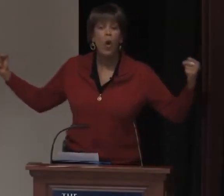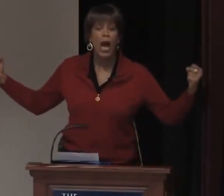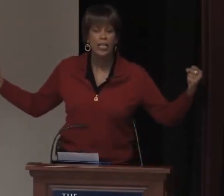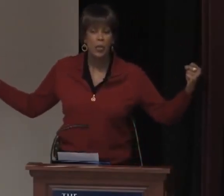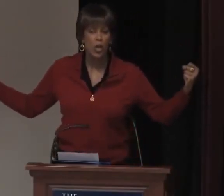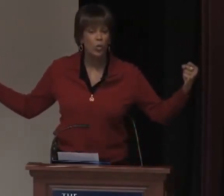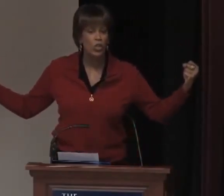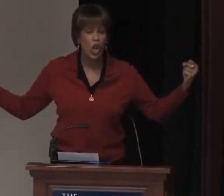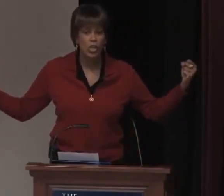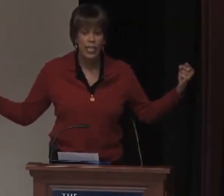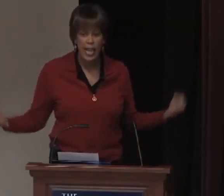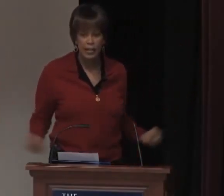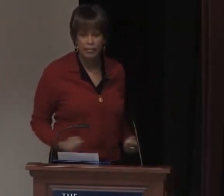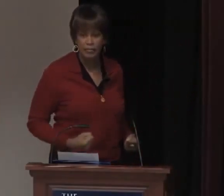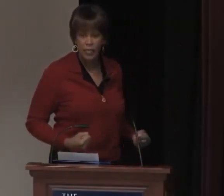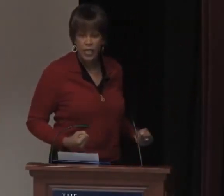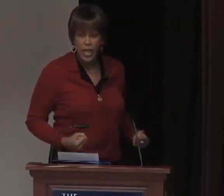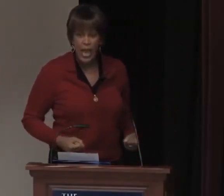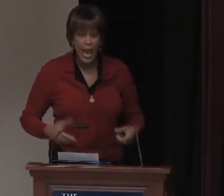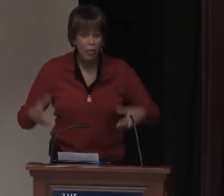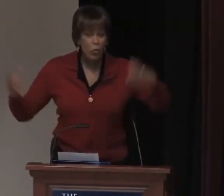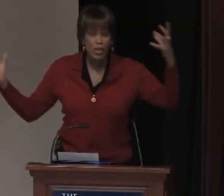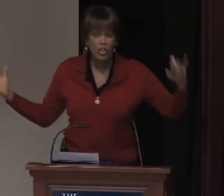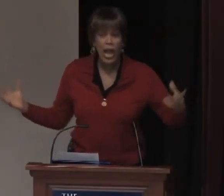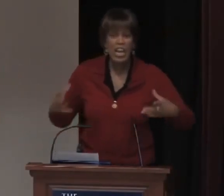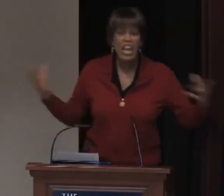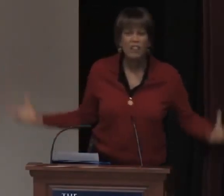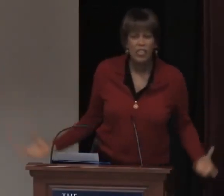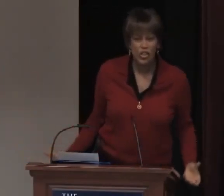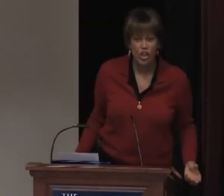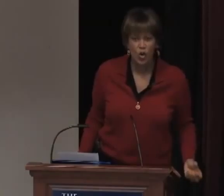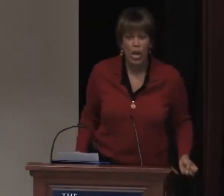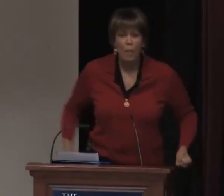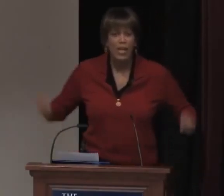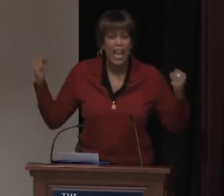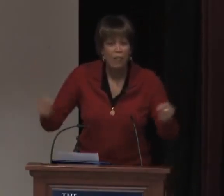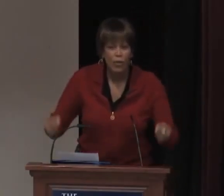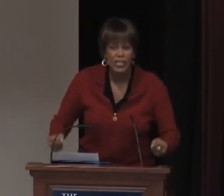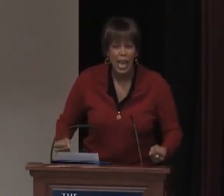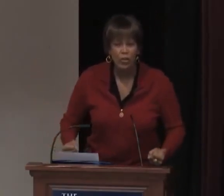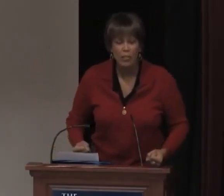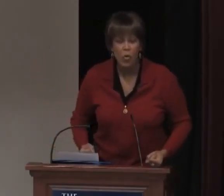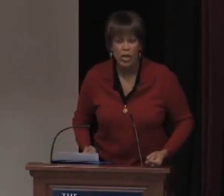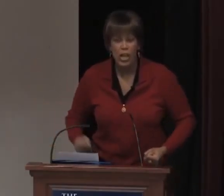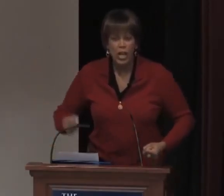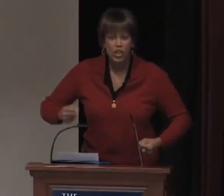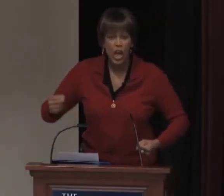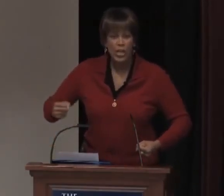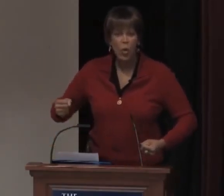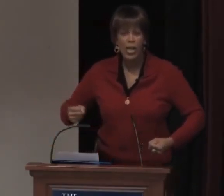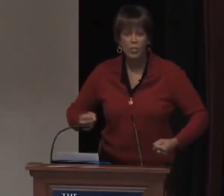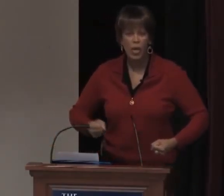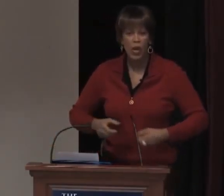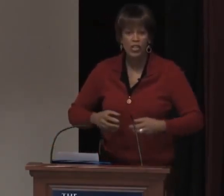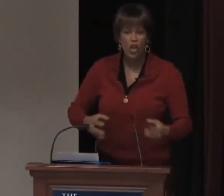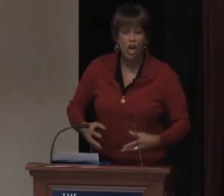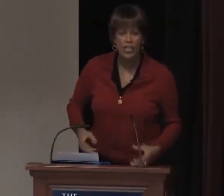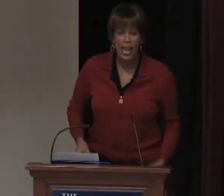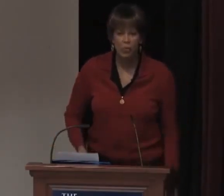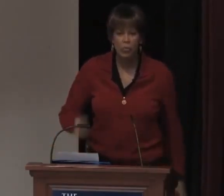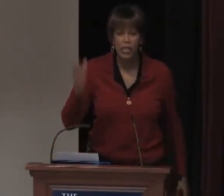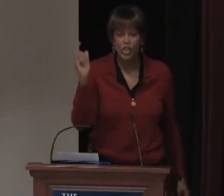Johnny Weissmuller was Tarzan. And I would watch it. I love this show. But every Saturday morning, Johnny Weissmuller,